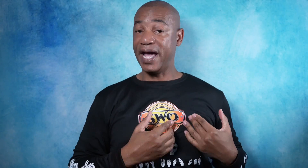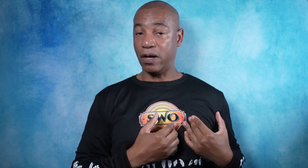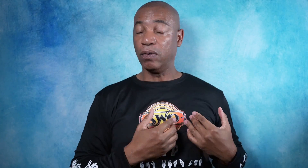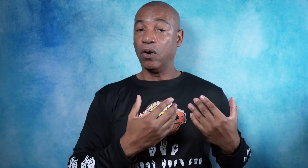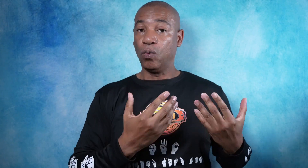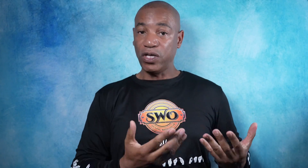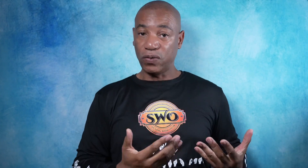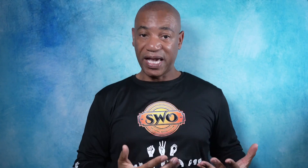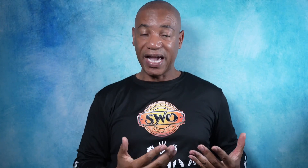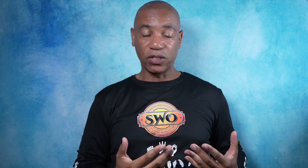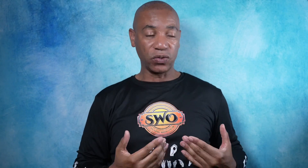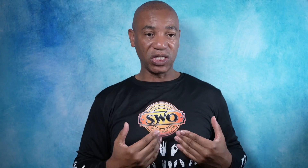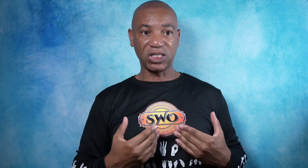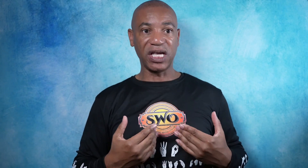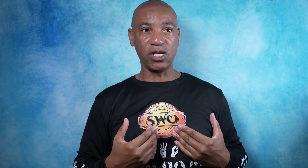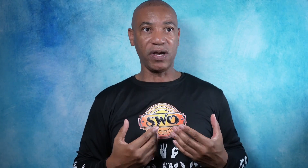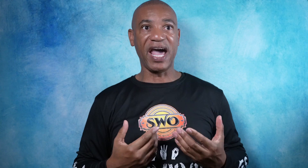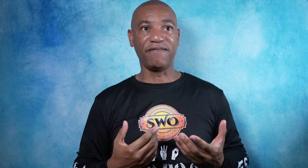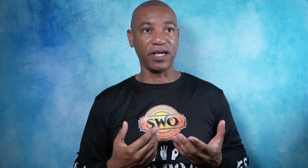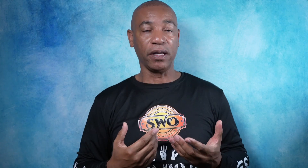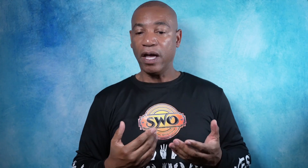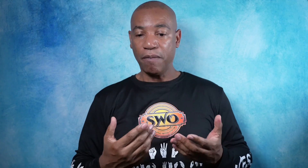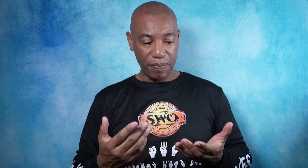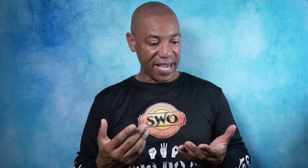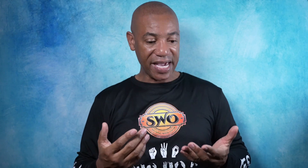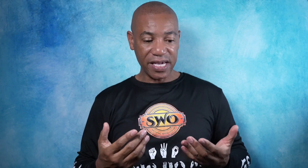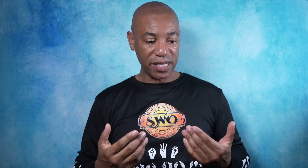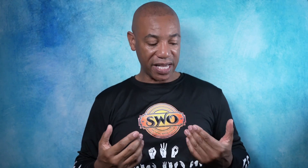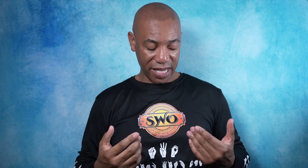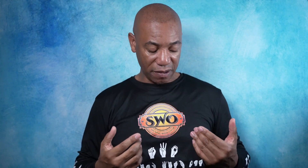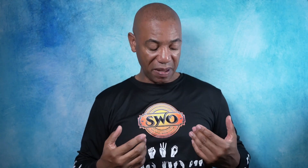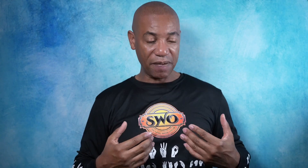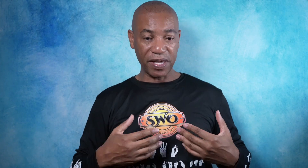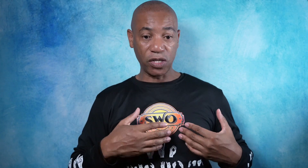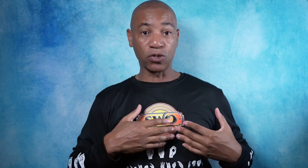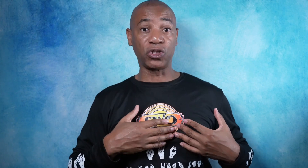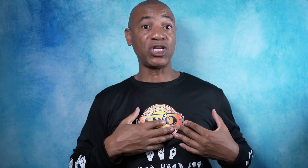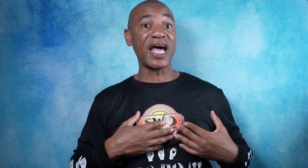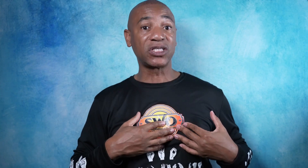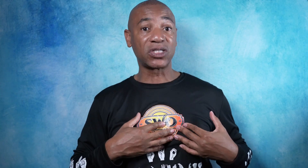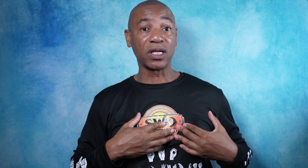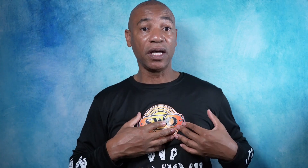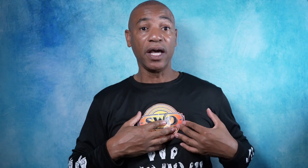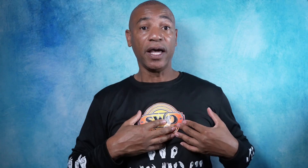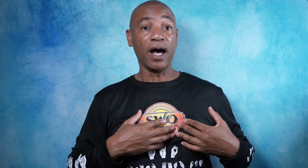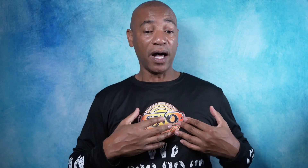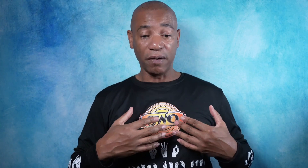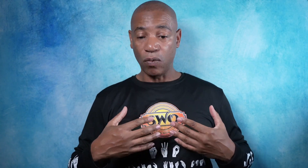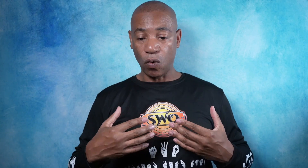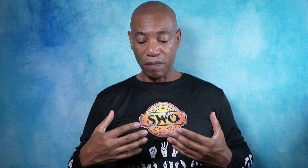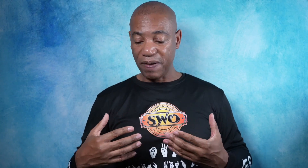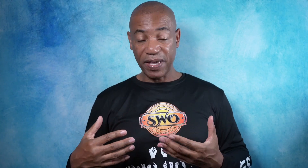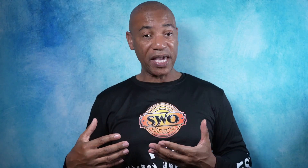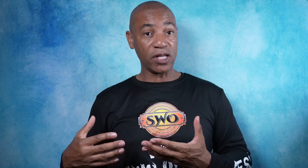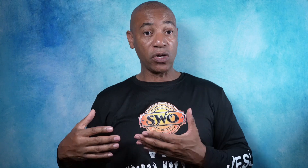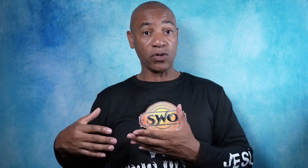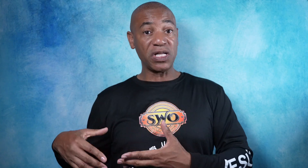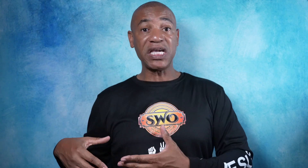Now, what you can do, just say you're having pain in maybe your chest, or maybe in your